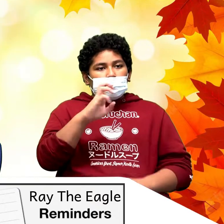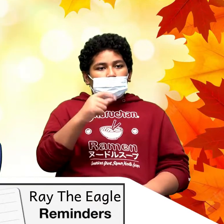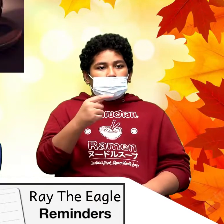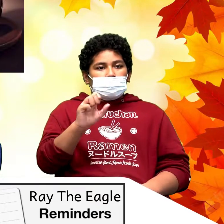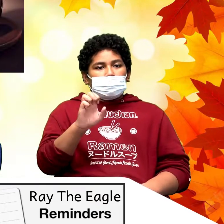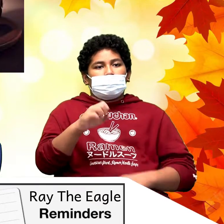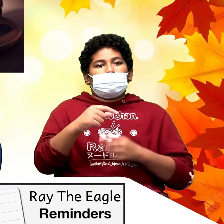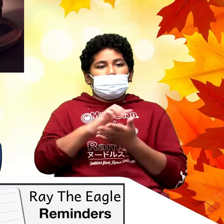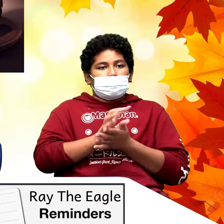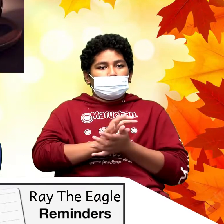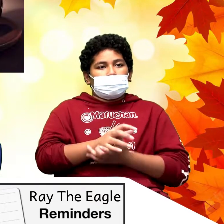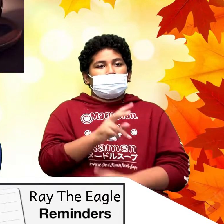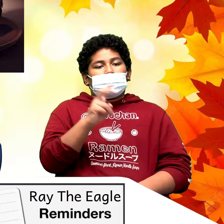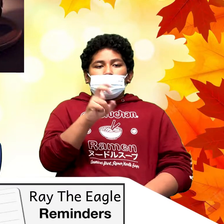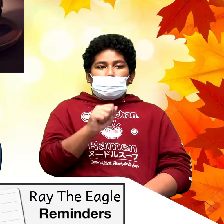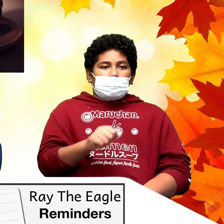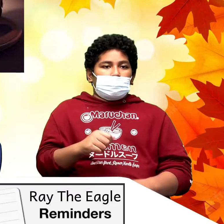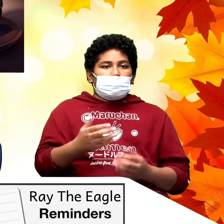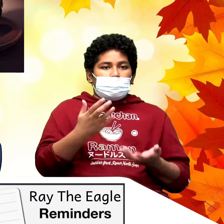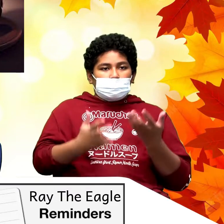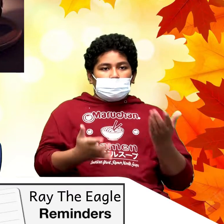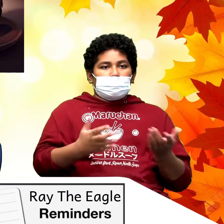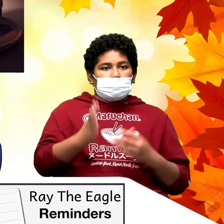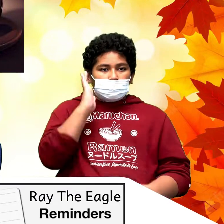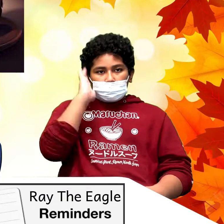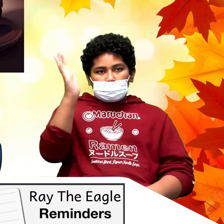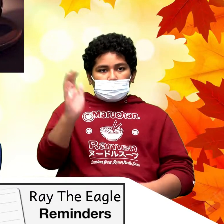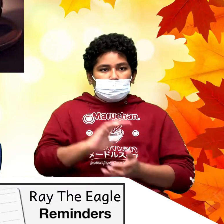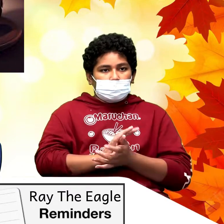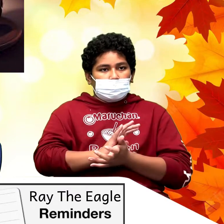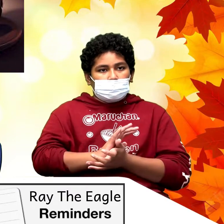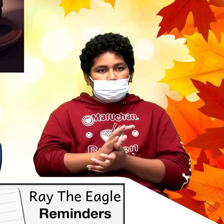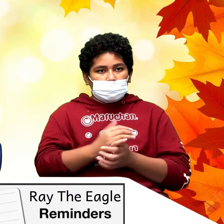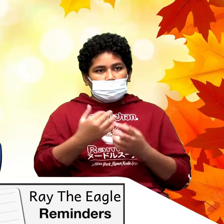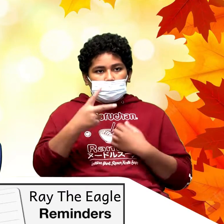Who knows, maybe someday we will have a cheese pizza ball.